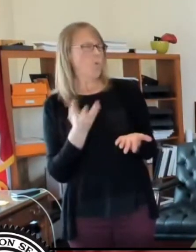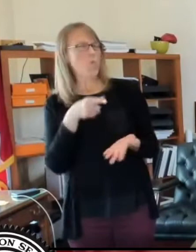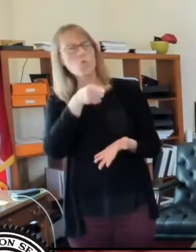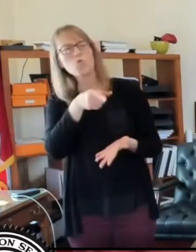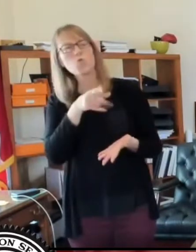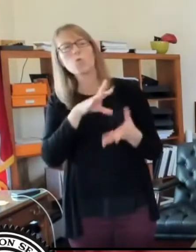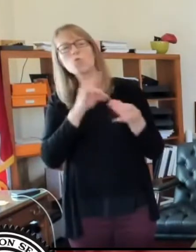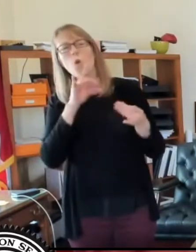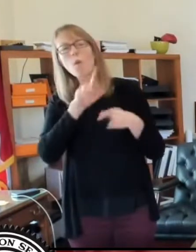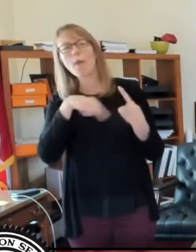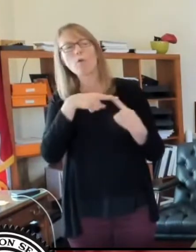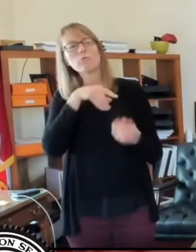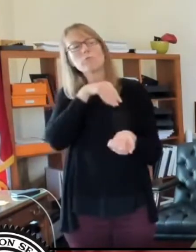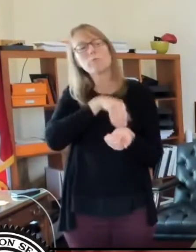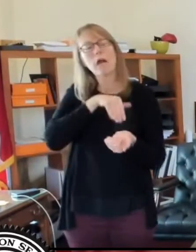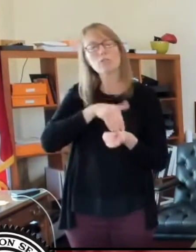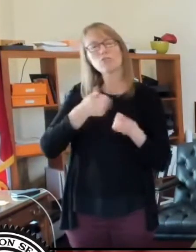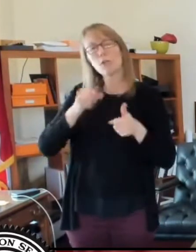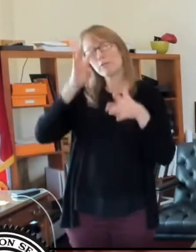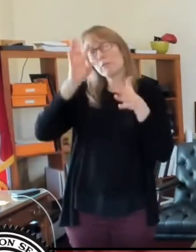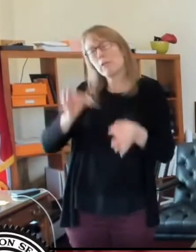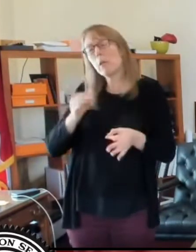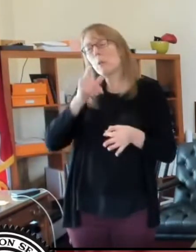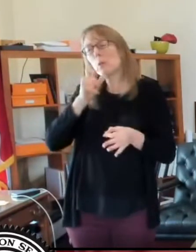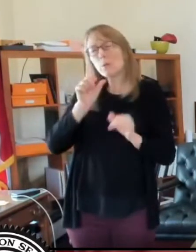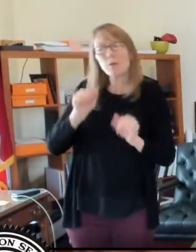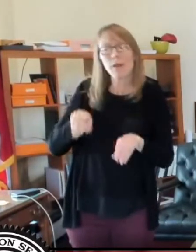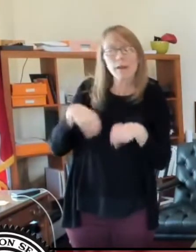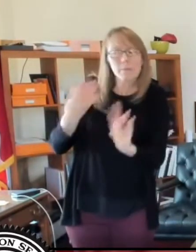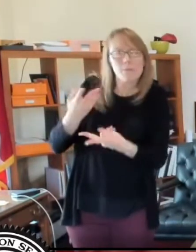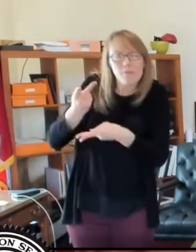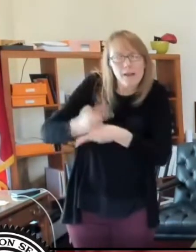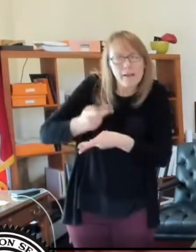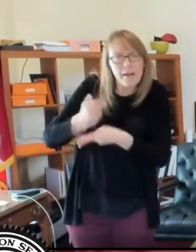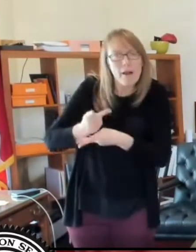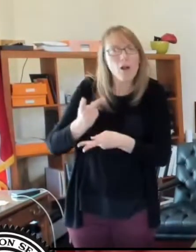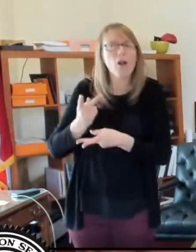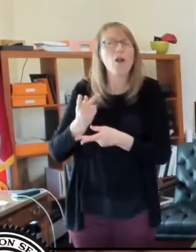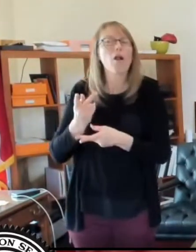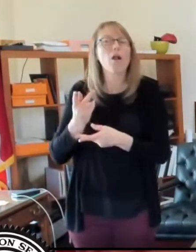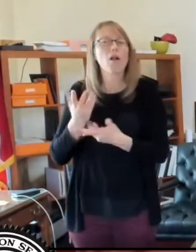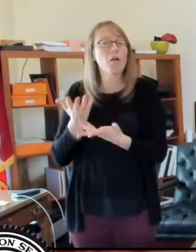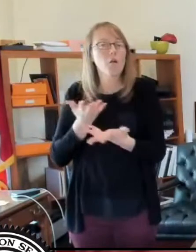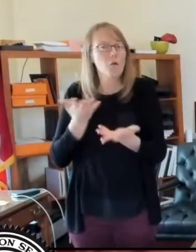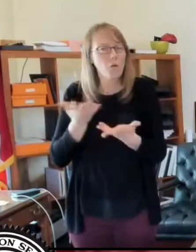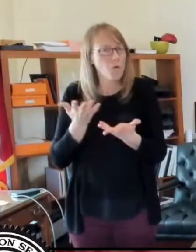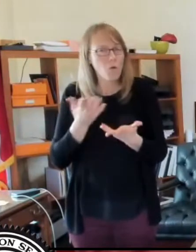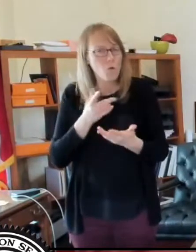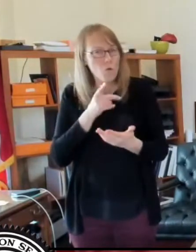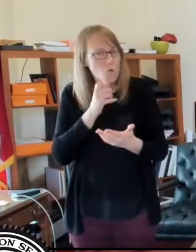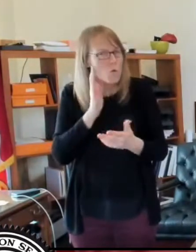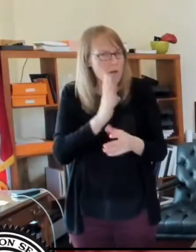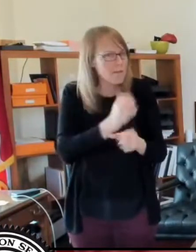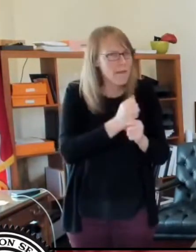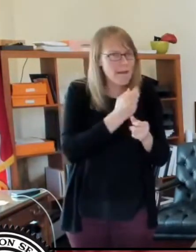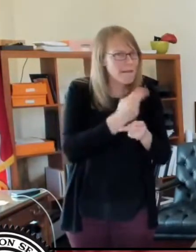Well, if you listen to Dr. Garza's updates, and this has been all over the news,